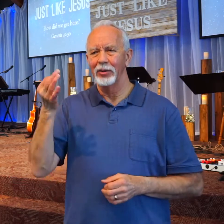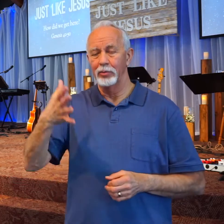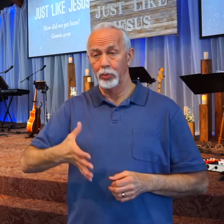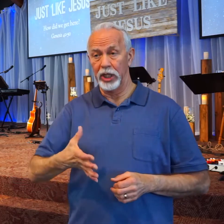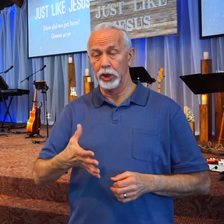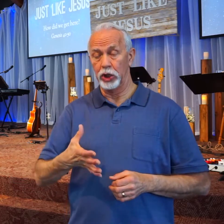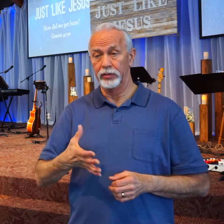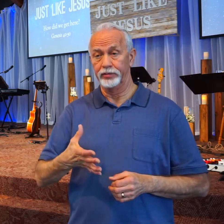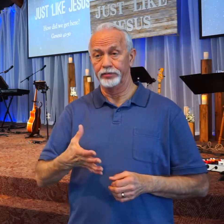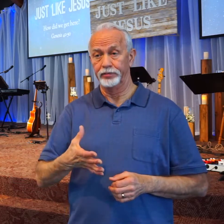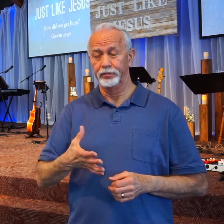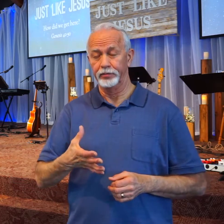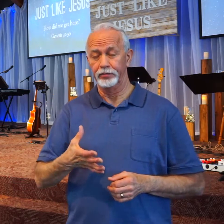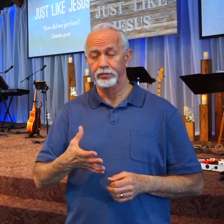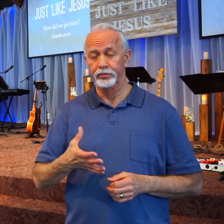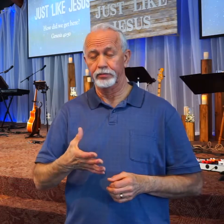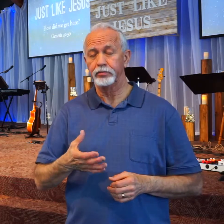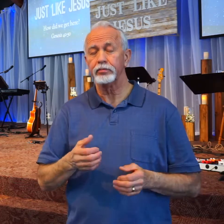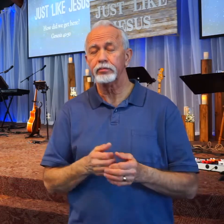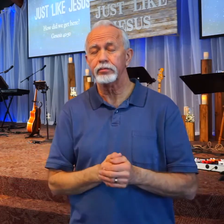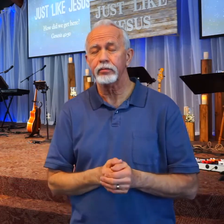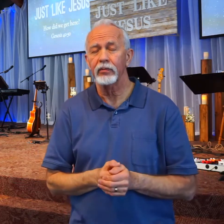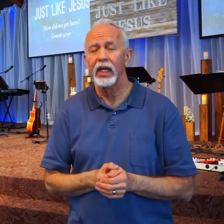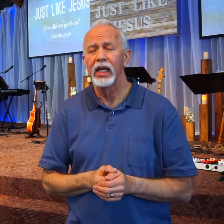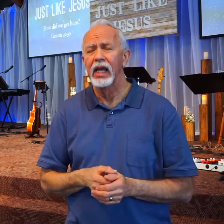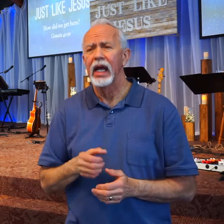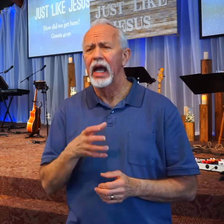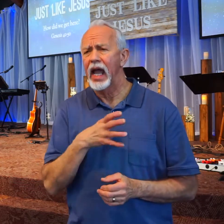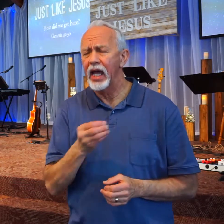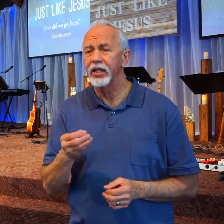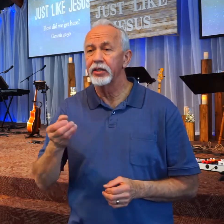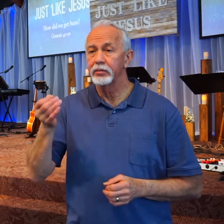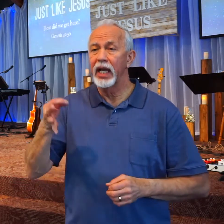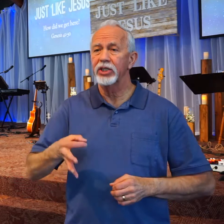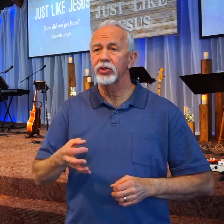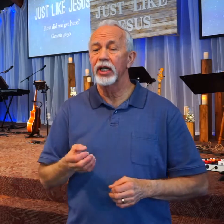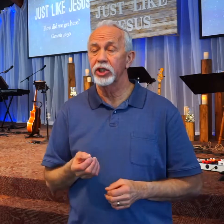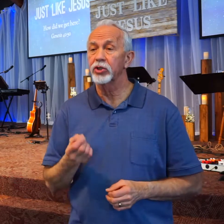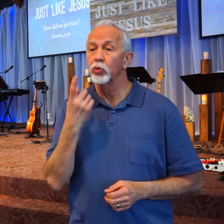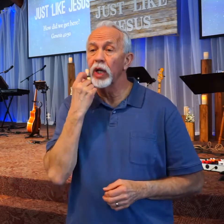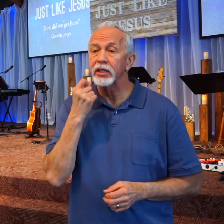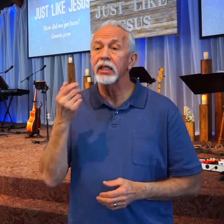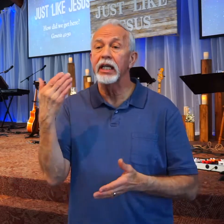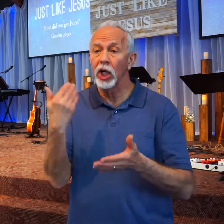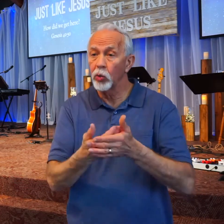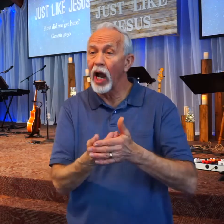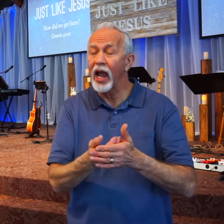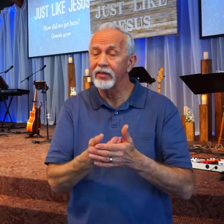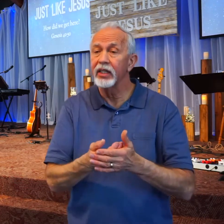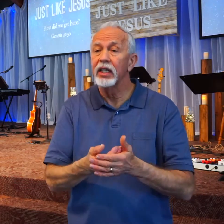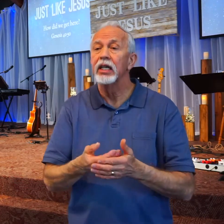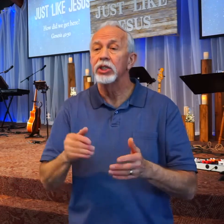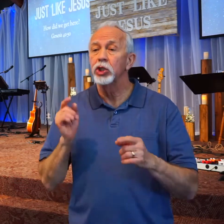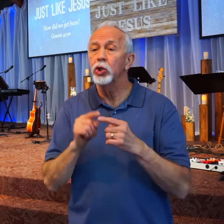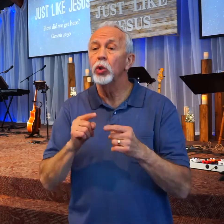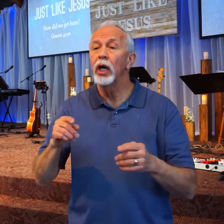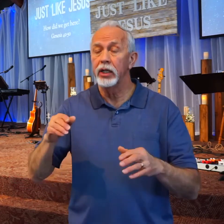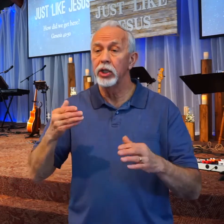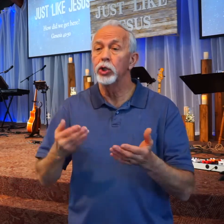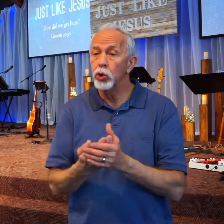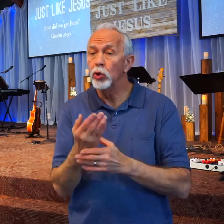the name of Pastor Custin Jordery, and he had just arrived in a new